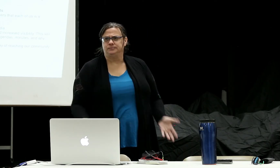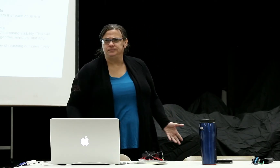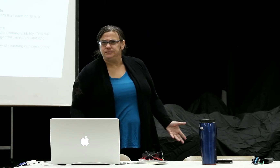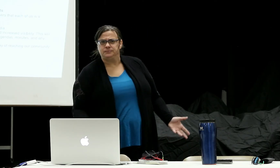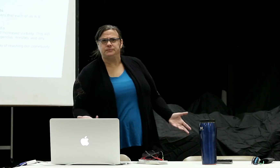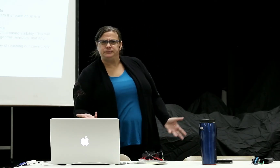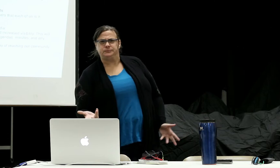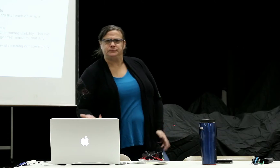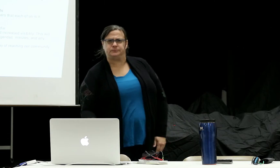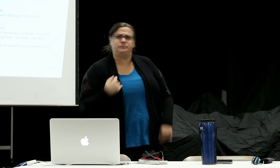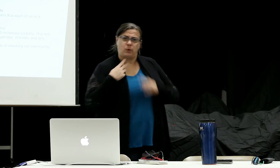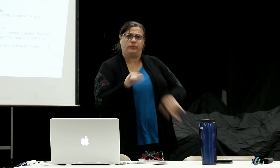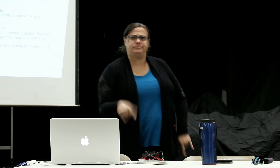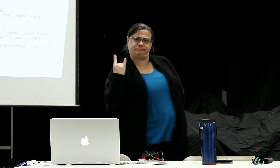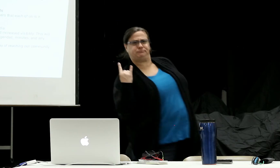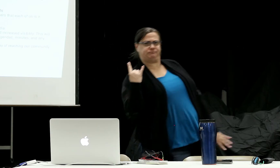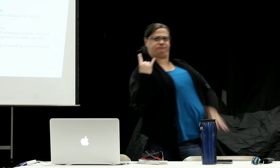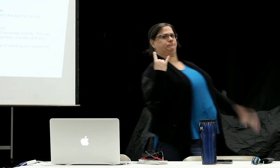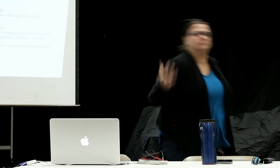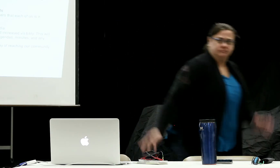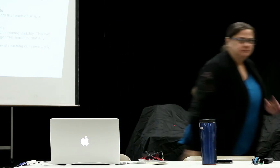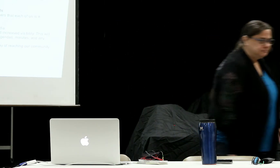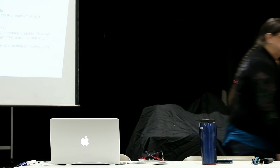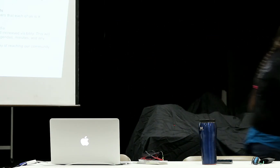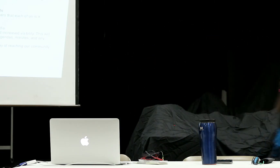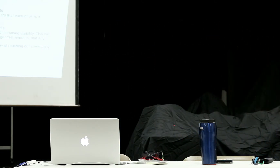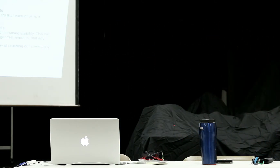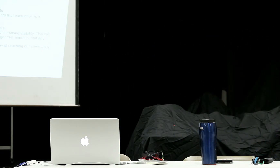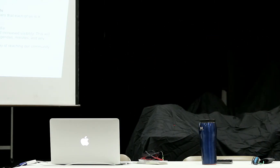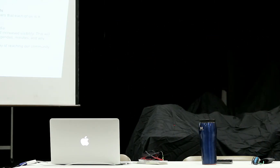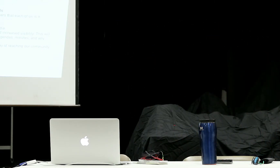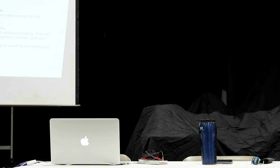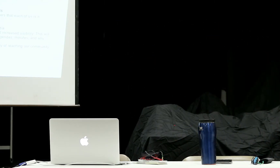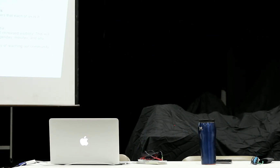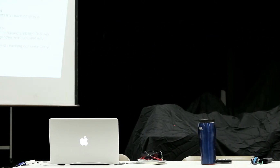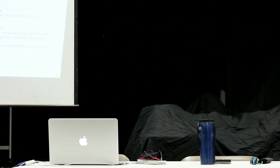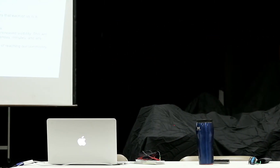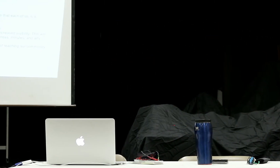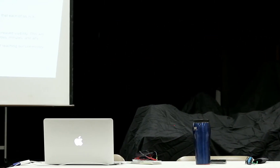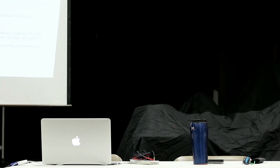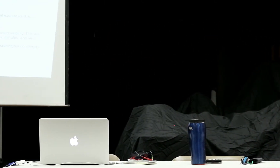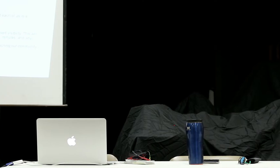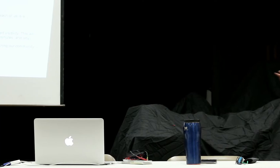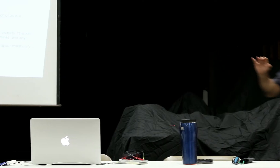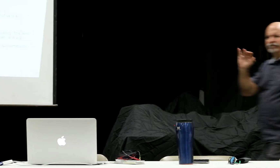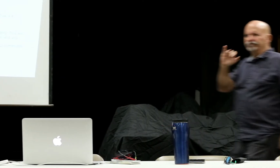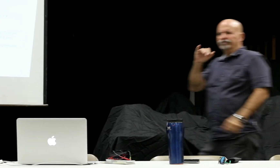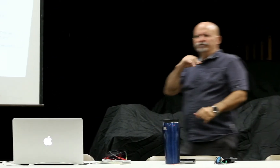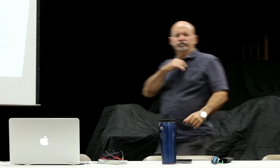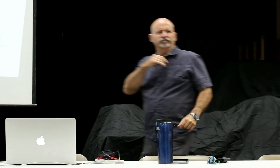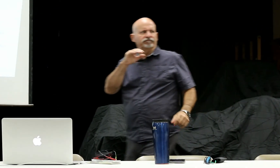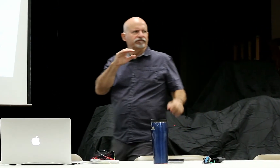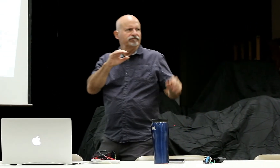the stories that we have seen and heard of one that has been effective. And I'm happy too that everything worked